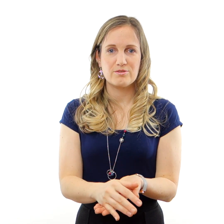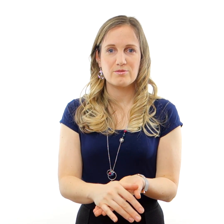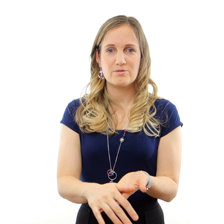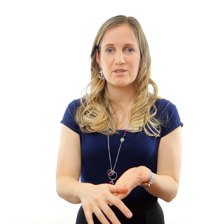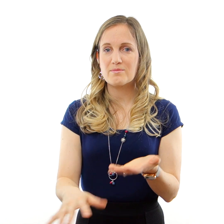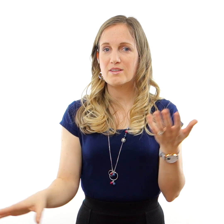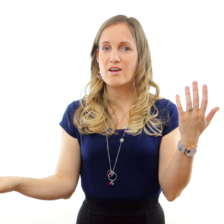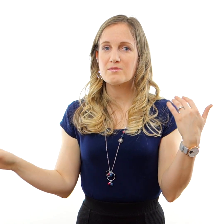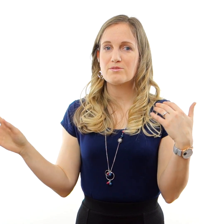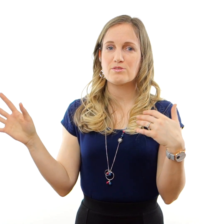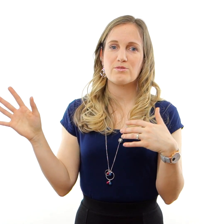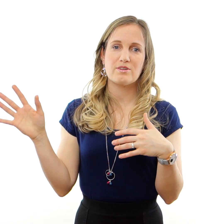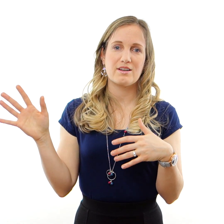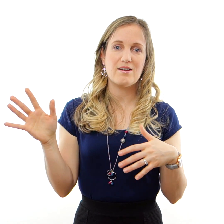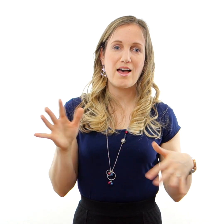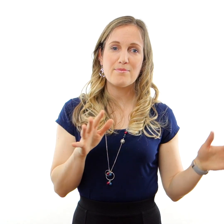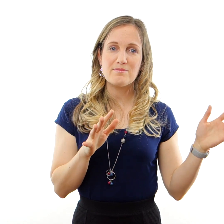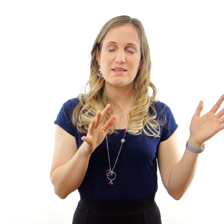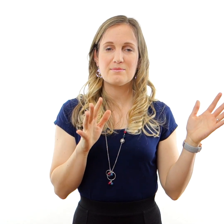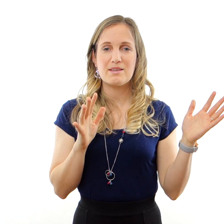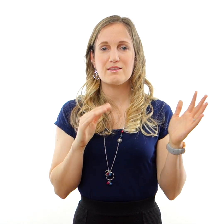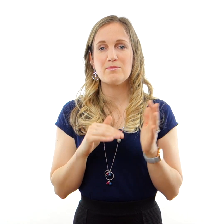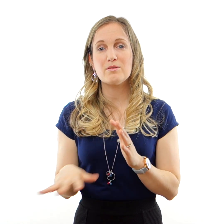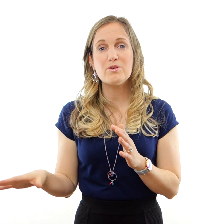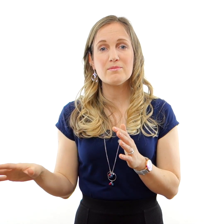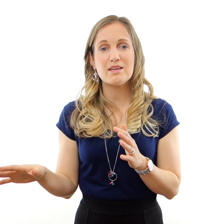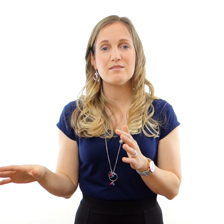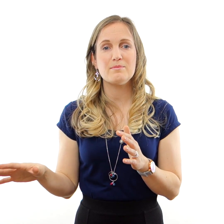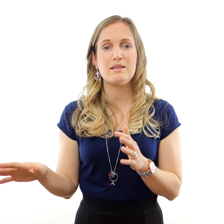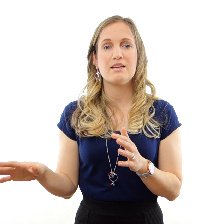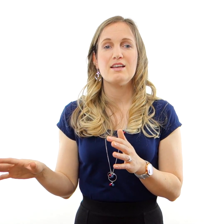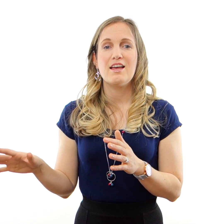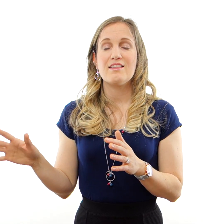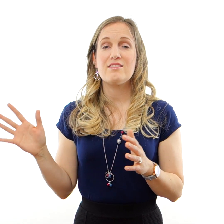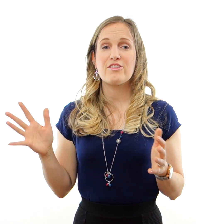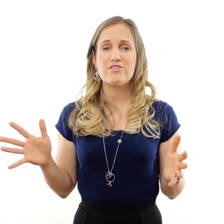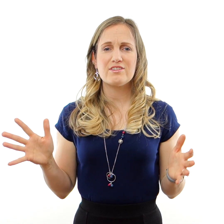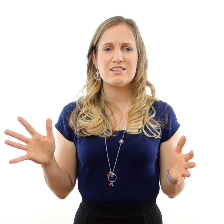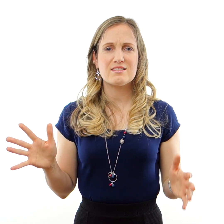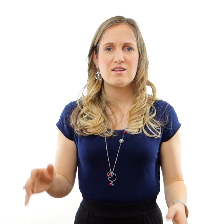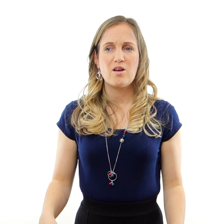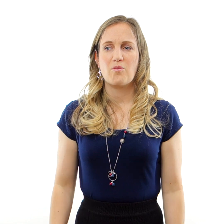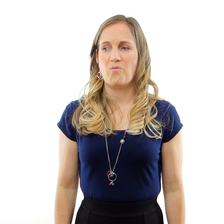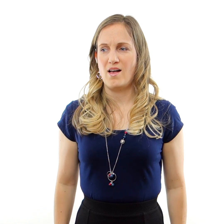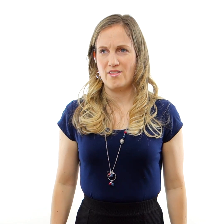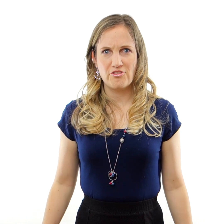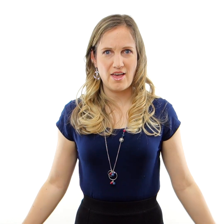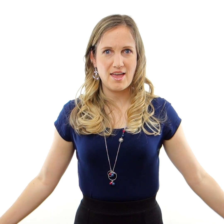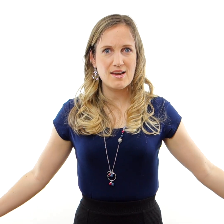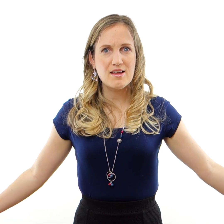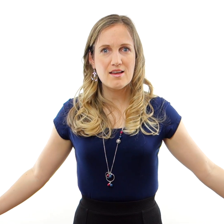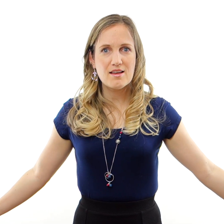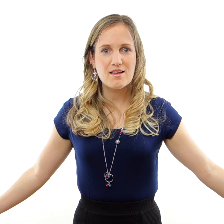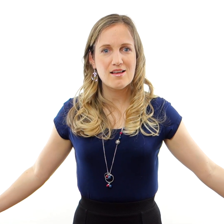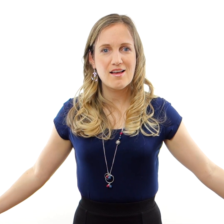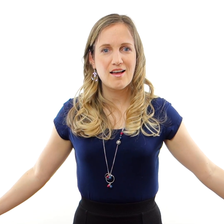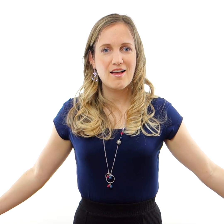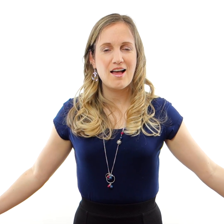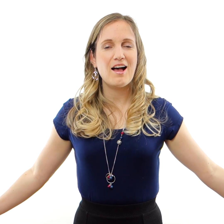to tell them how the gospel is restored and how happy it makes me and the Book of Mormon came to be. And then the third is, well then, I